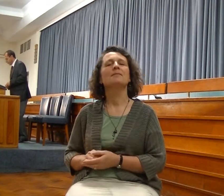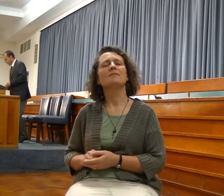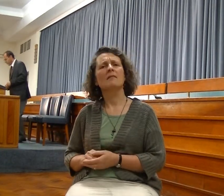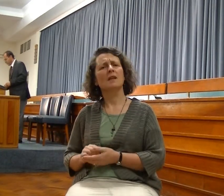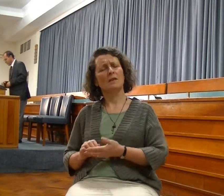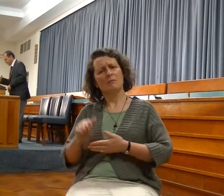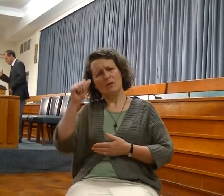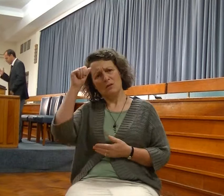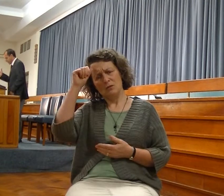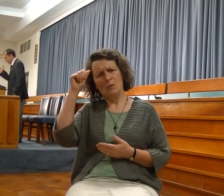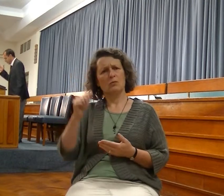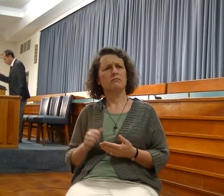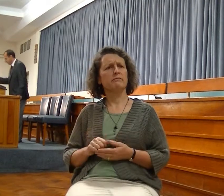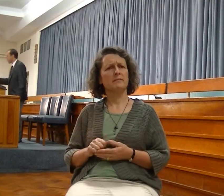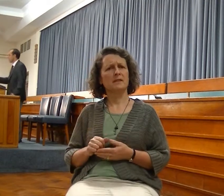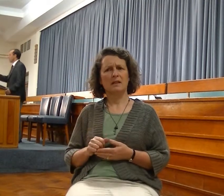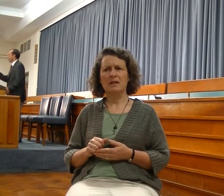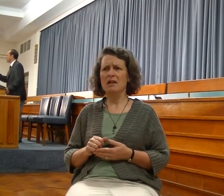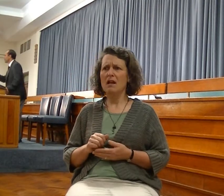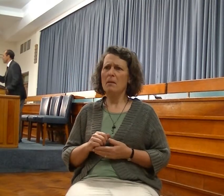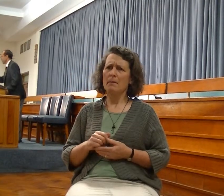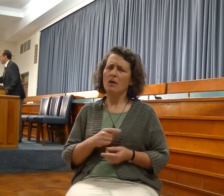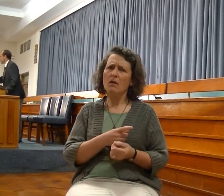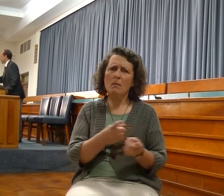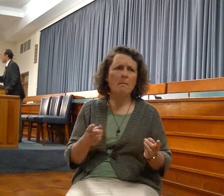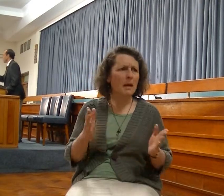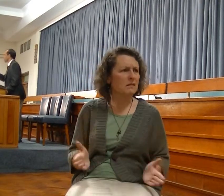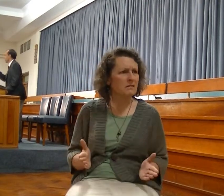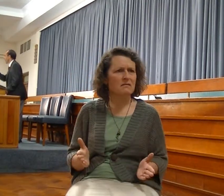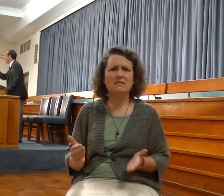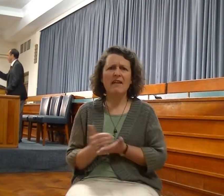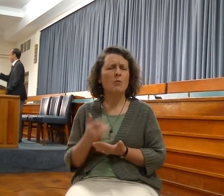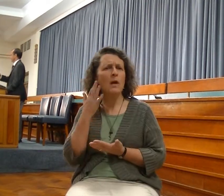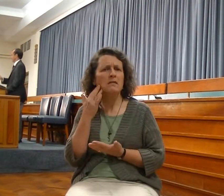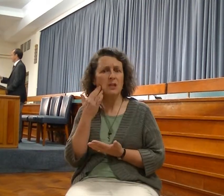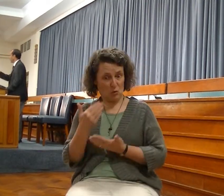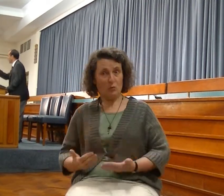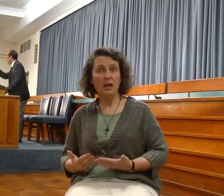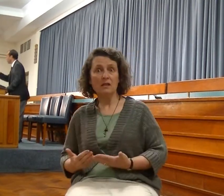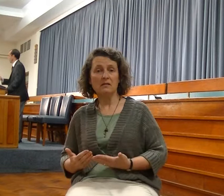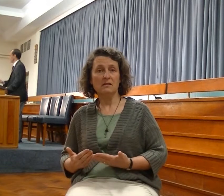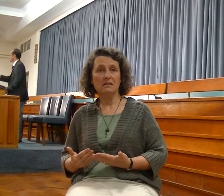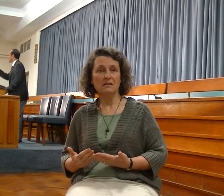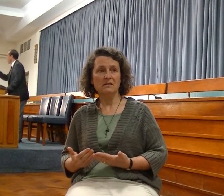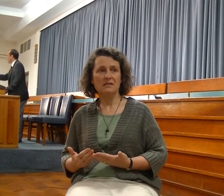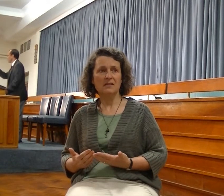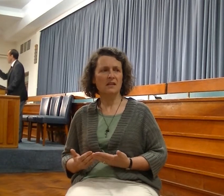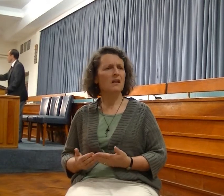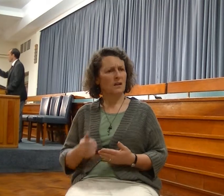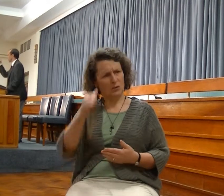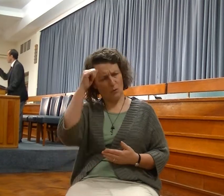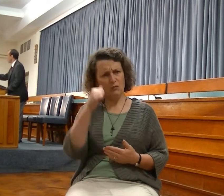It's a matter of life and death that it must be today. Purgatory is a hype. It's not a